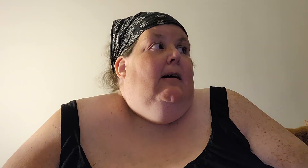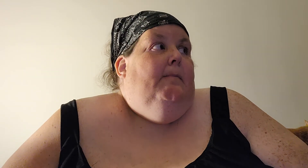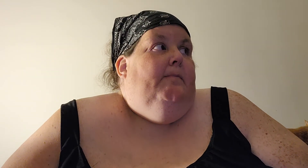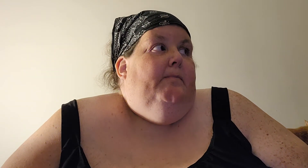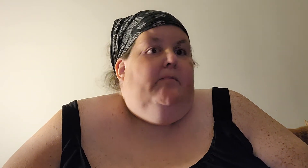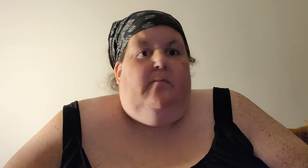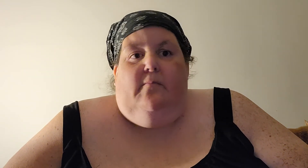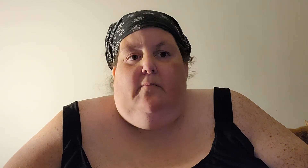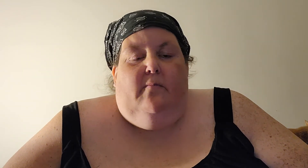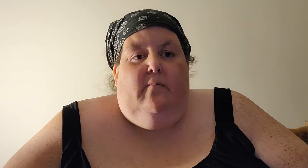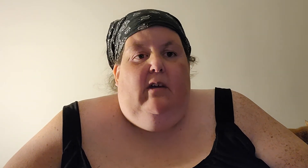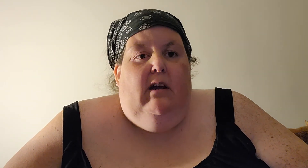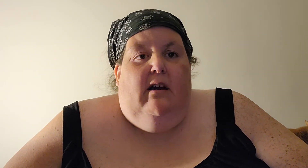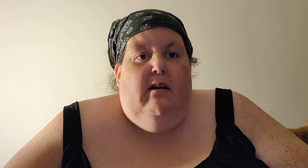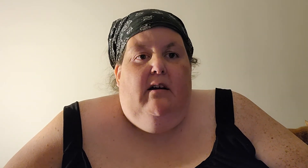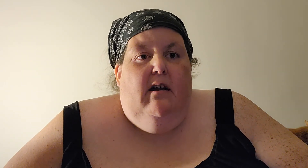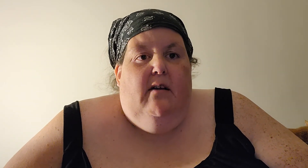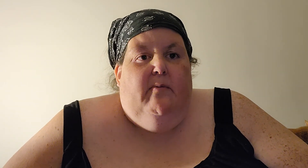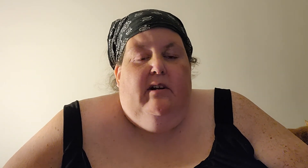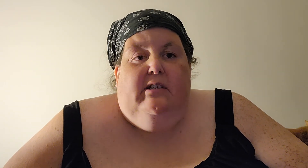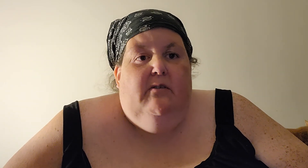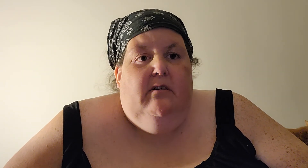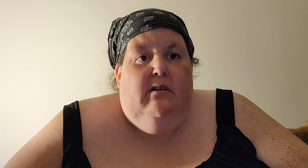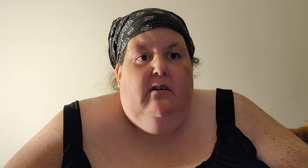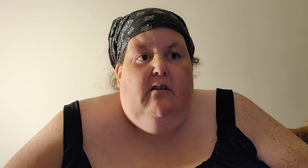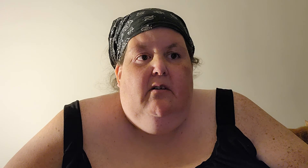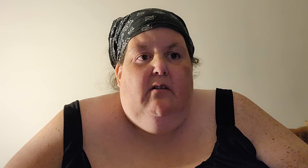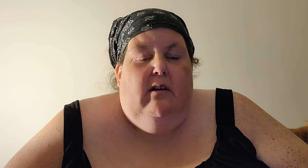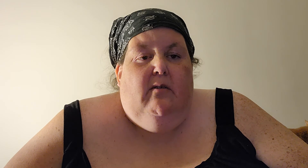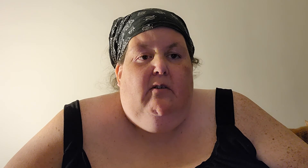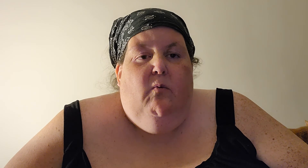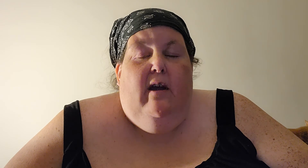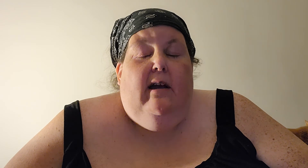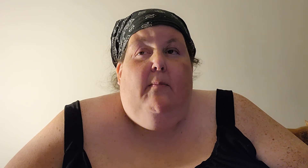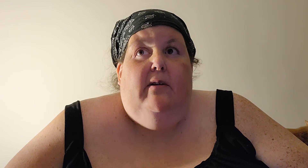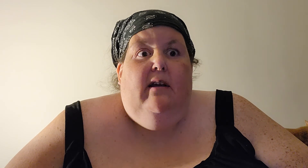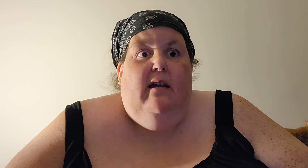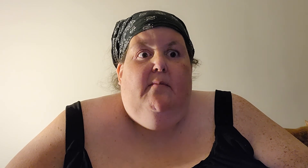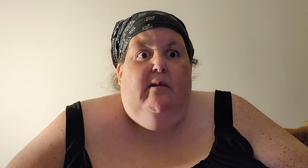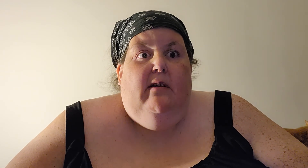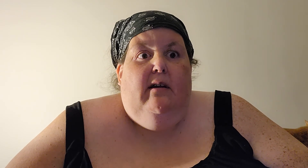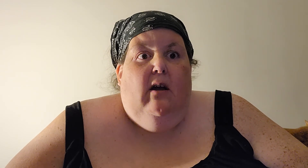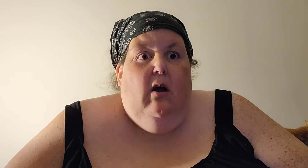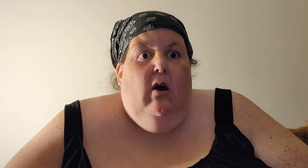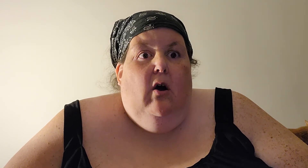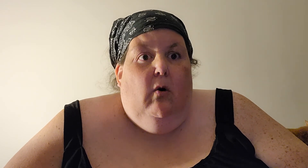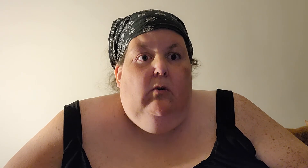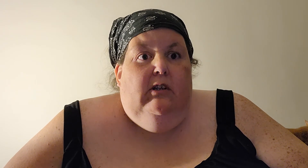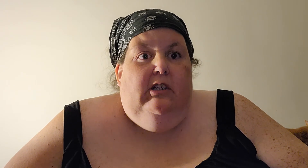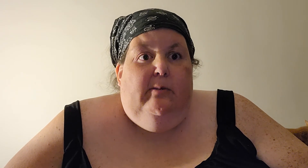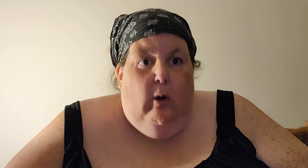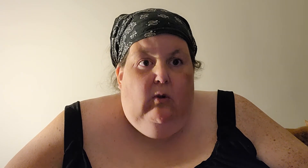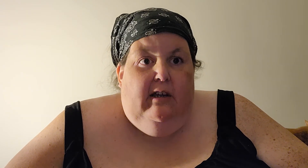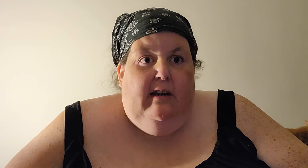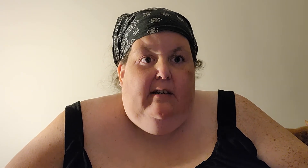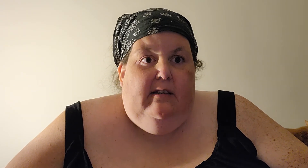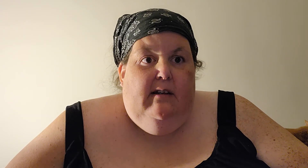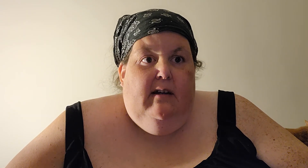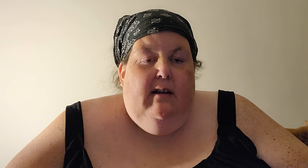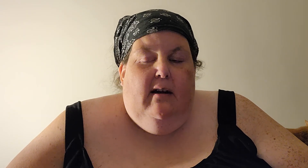Um, yeah. And pretty soon you'll like wake up one day and be like, holy schmolies,